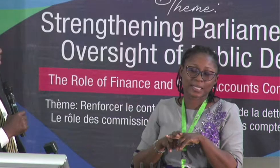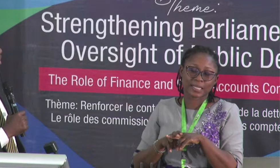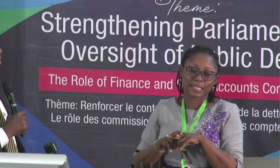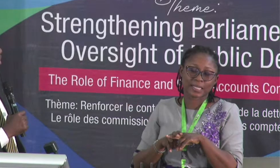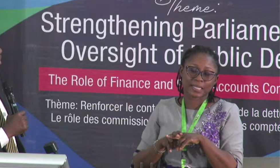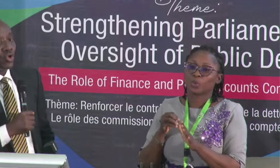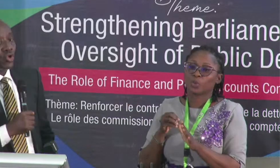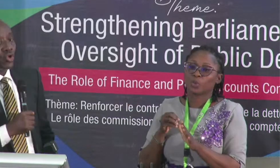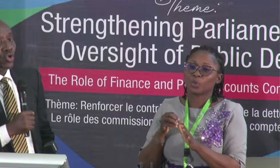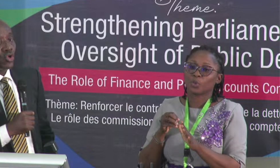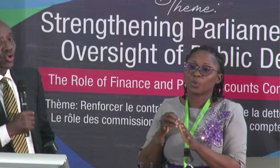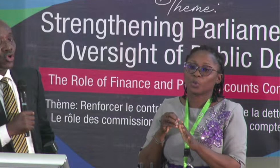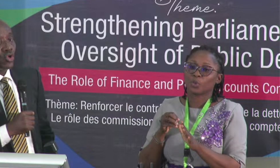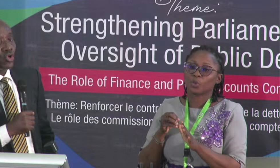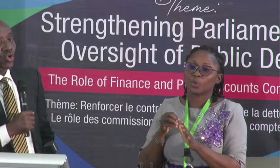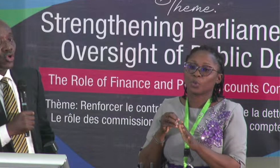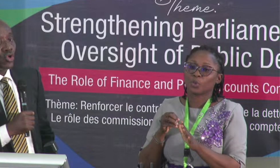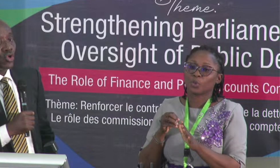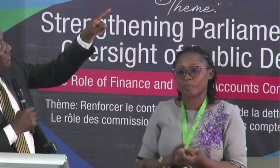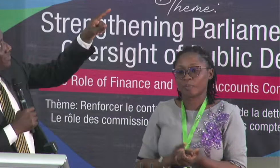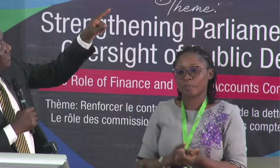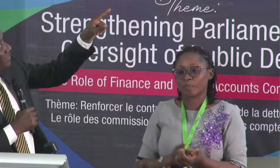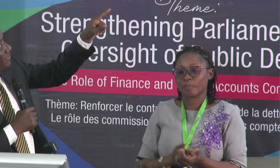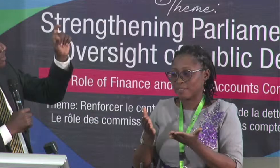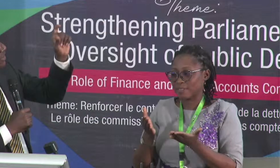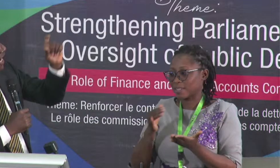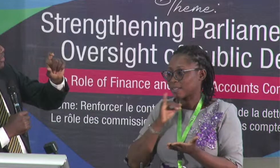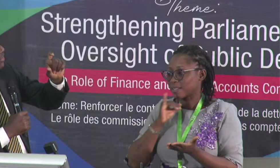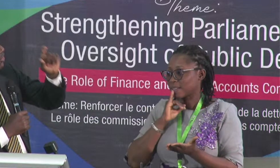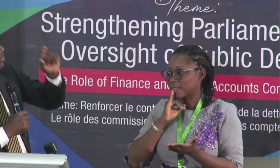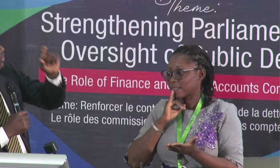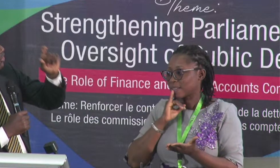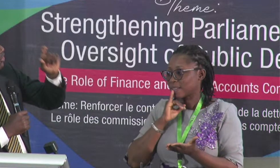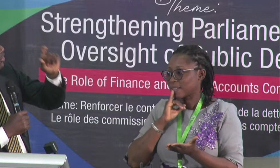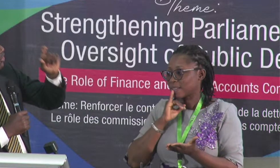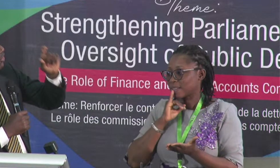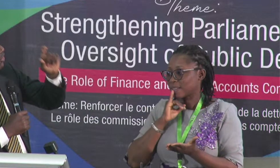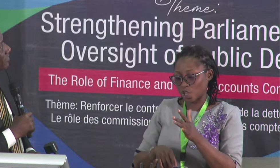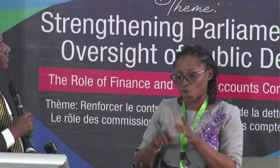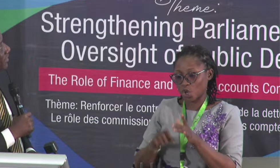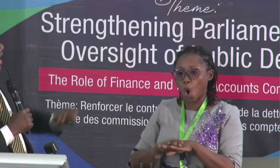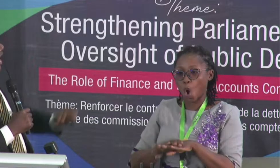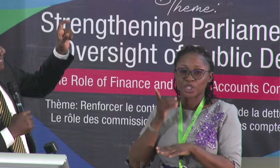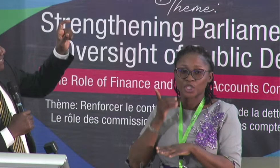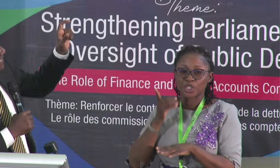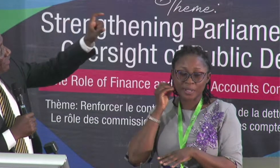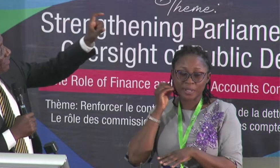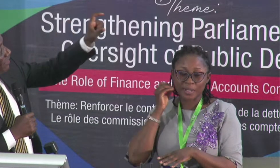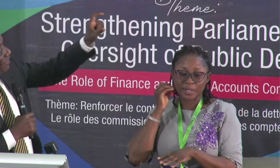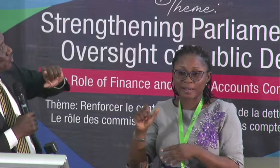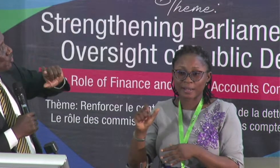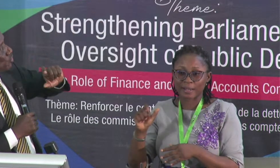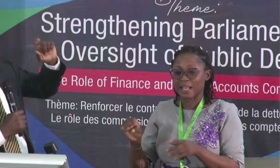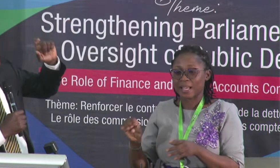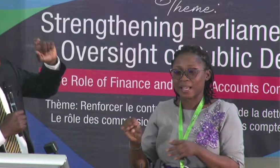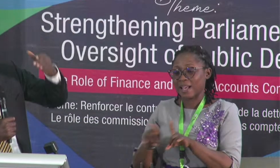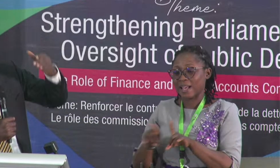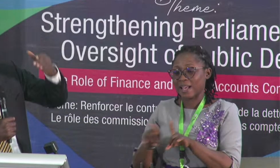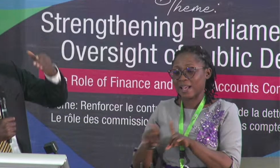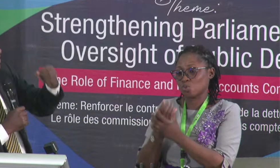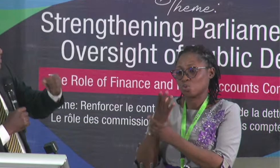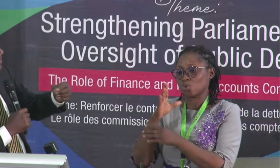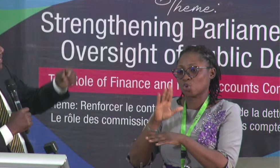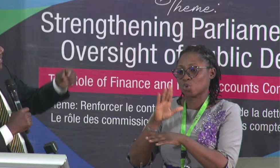income. So debt servicing is a fixed charge on domestic income and savings. As the size of debt grows or the